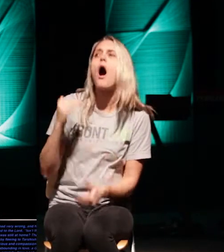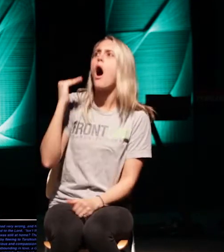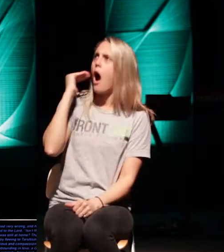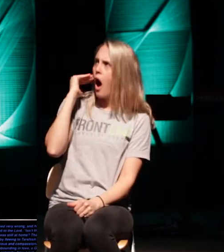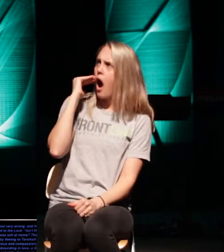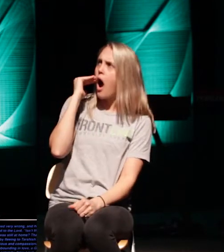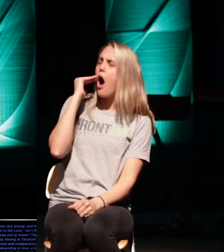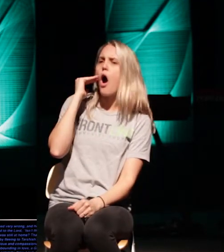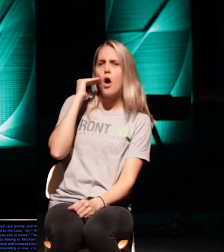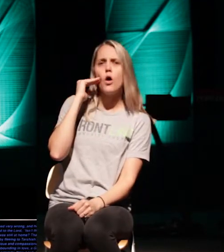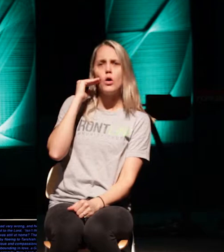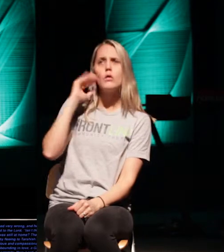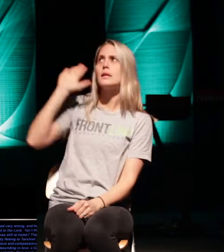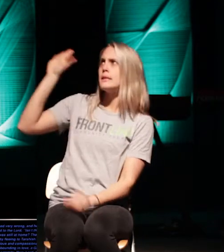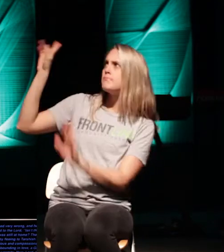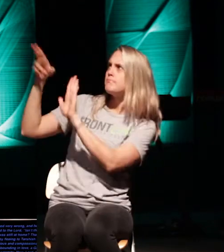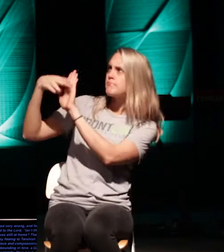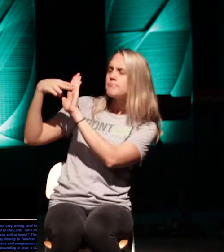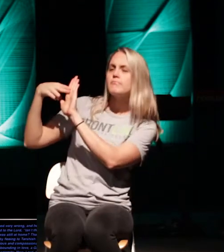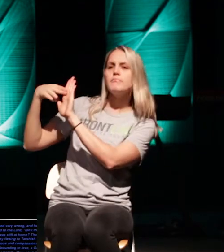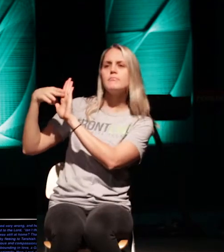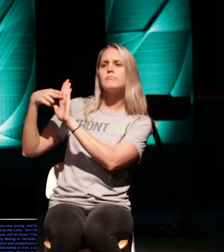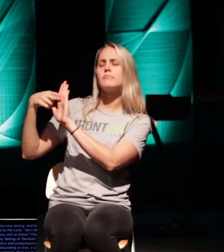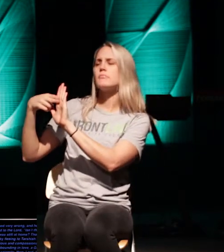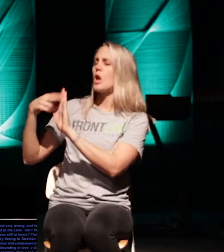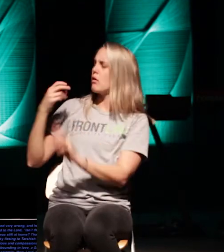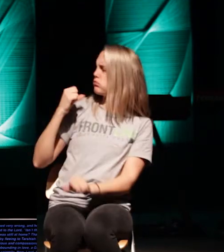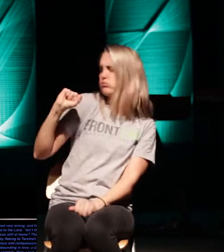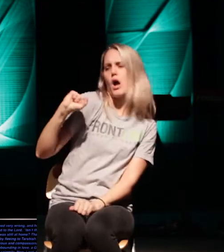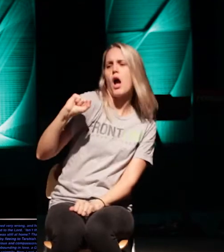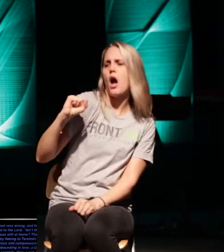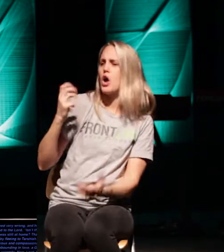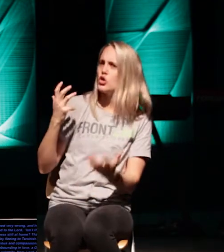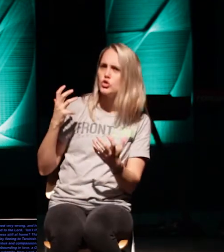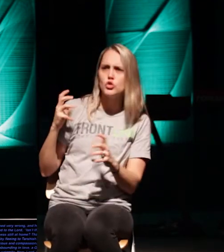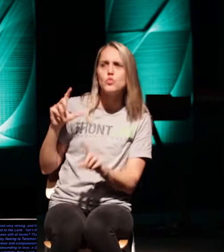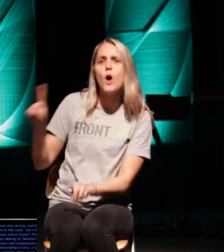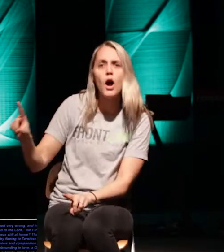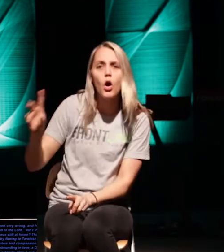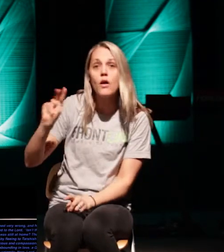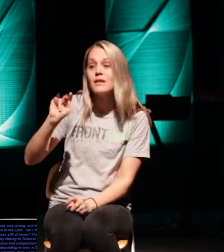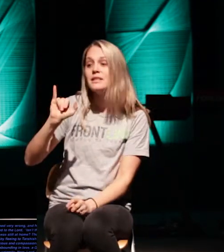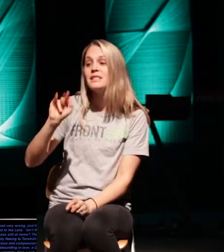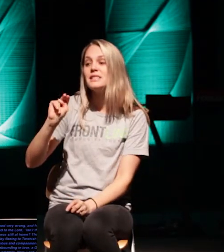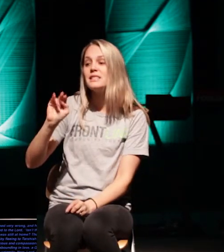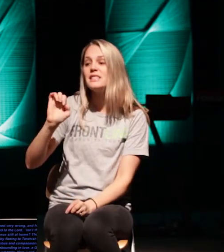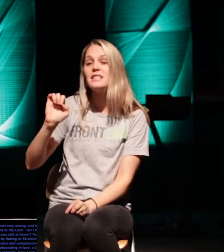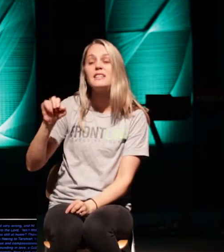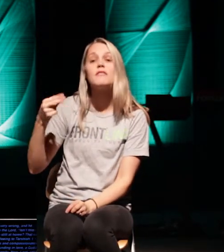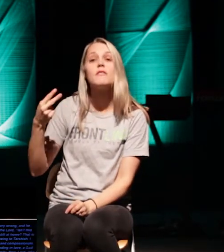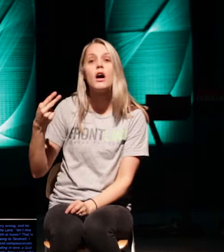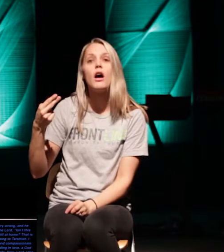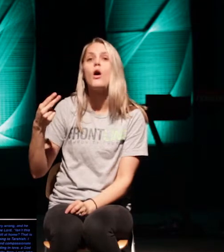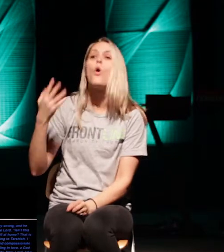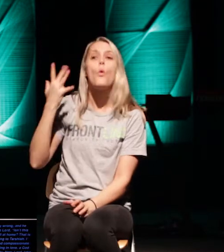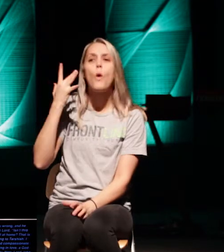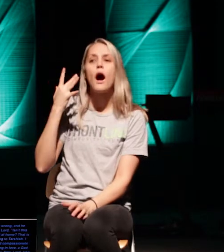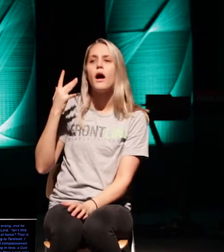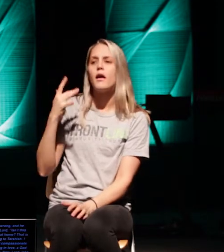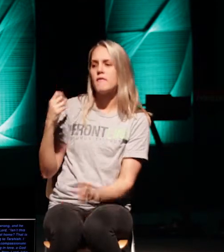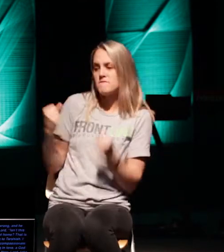character of God, resisted going to Nineveh, not because he feared for his life, but because he didn't want to see